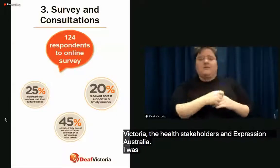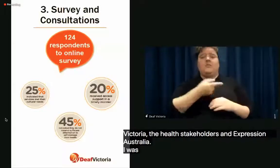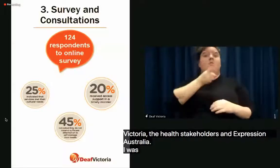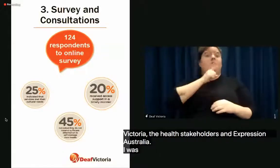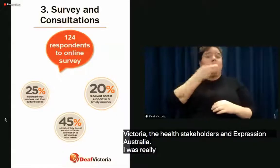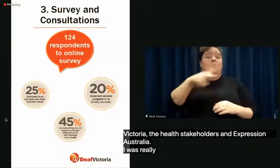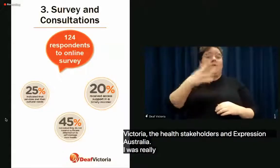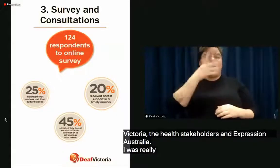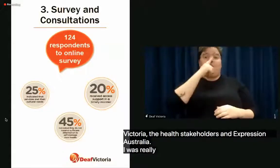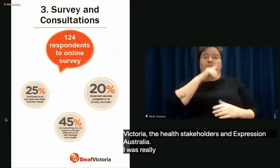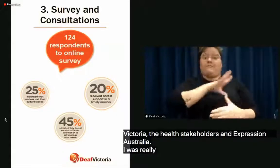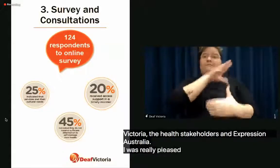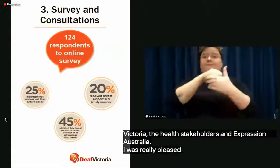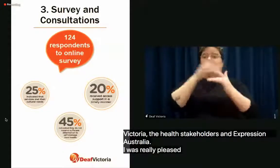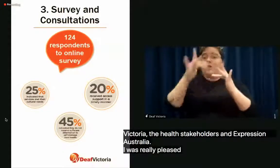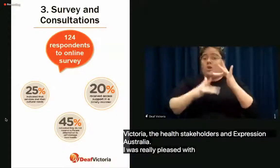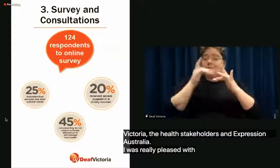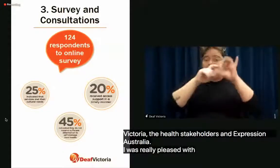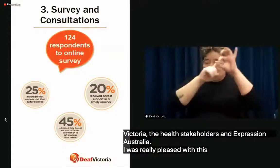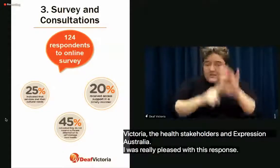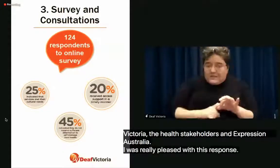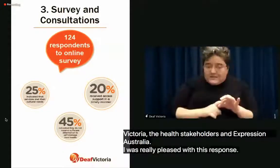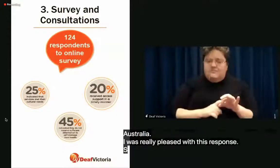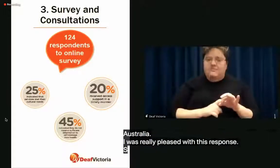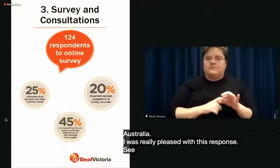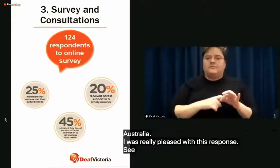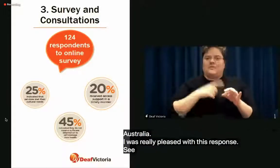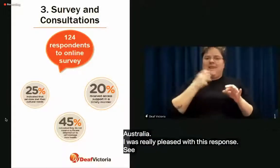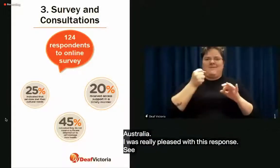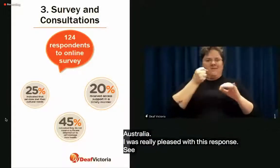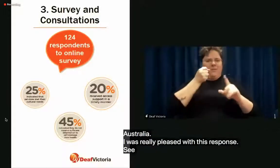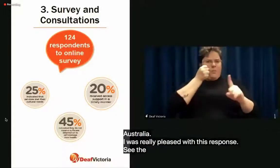See the numbers here. 124 people were involved in the online survey,